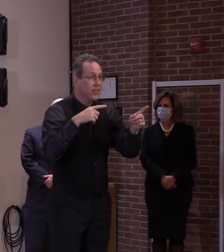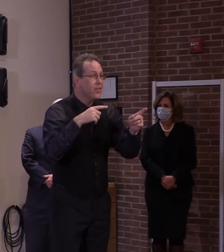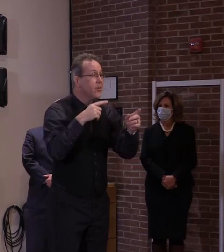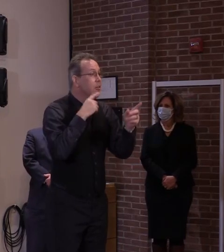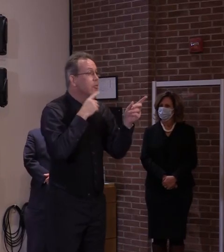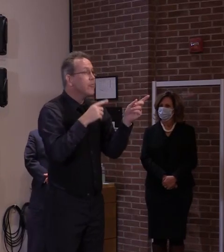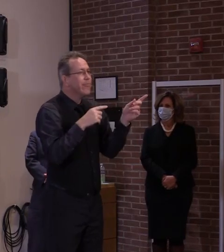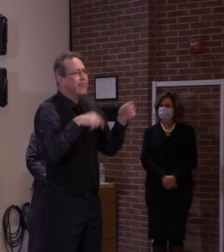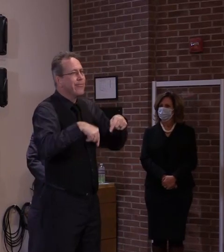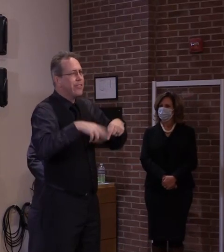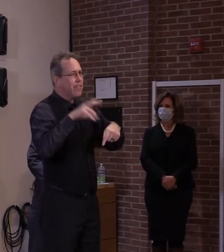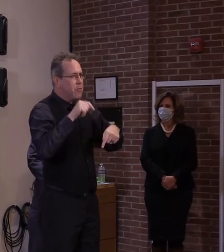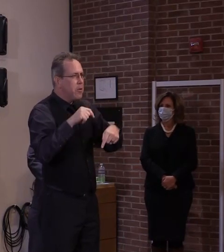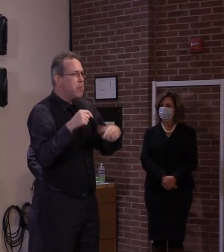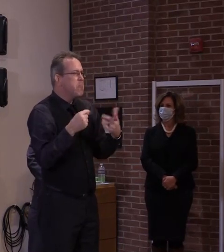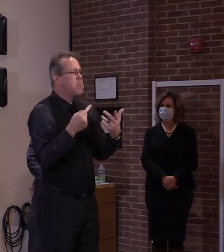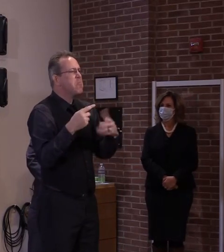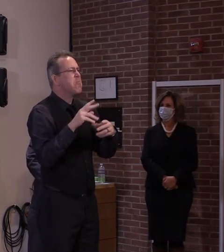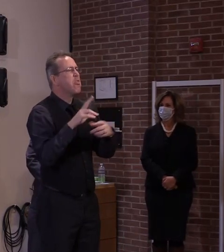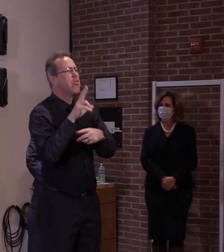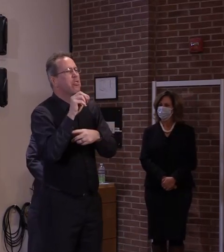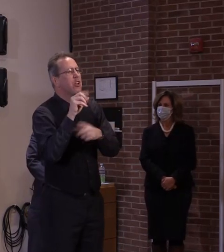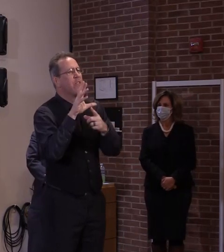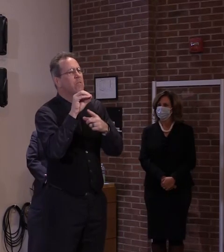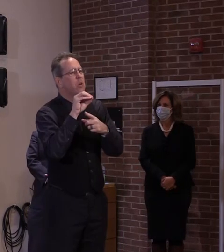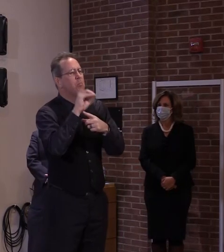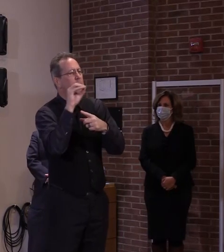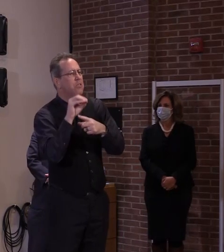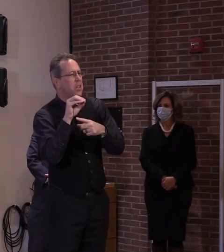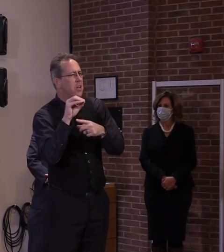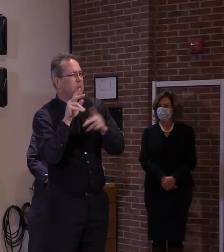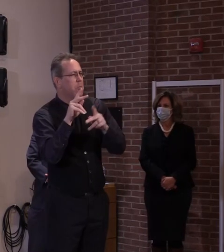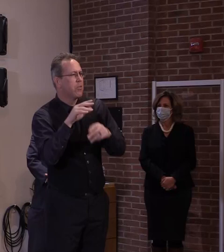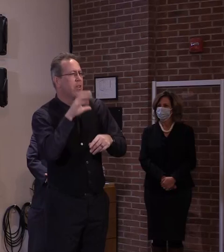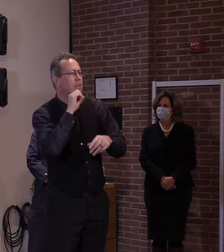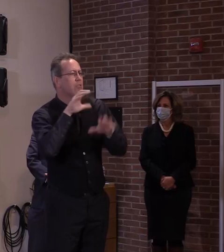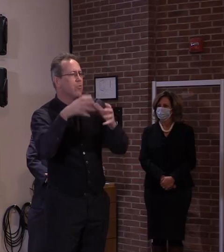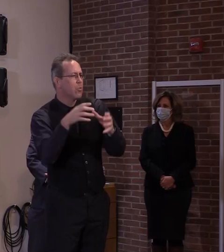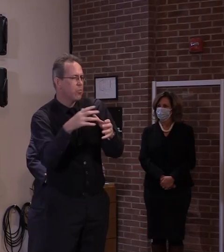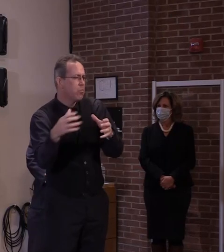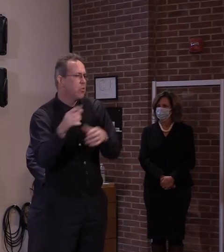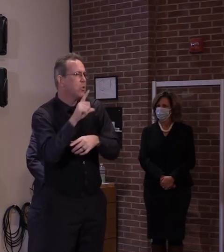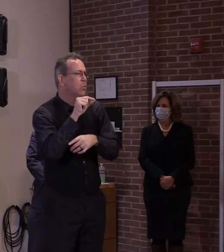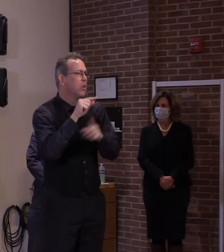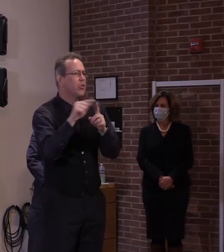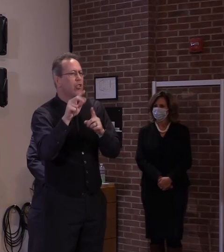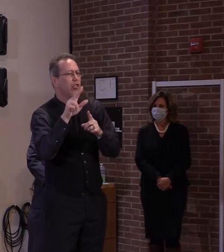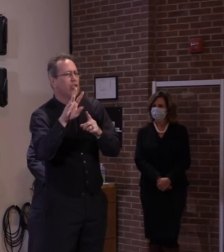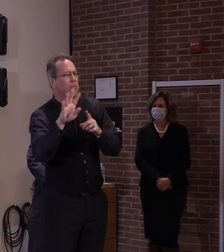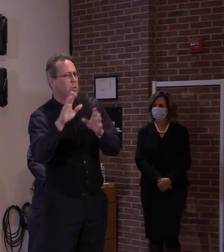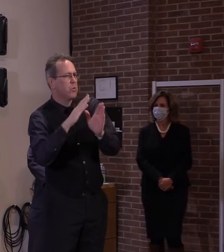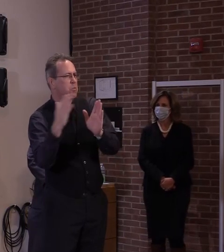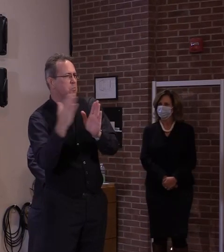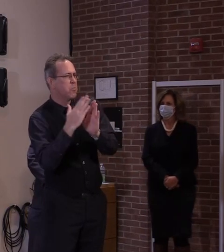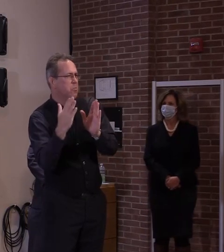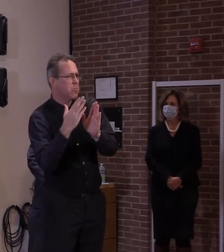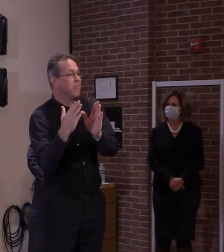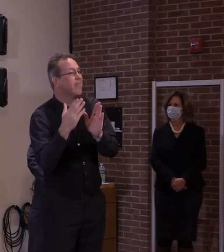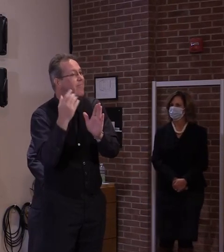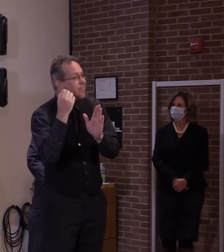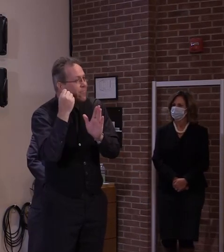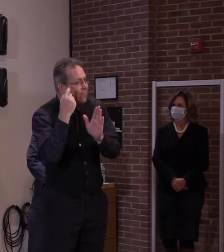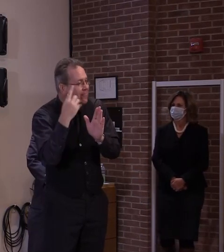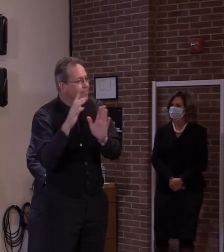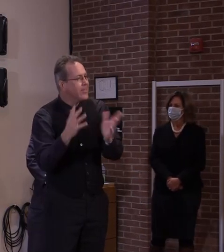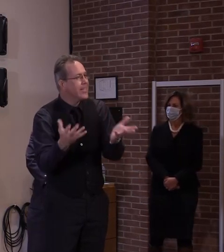40% that are in this sort of 20 to 40 year age range. Now, admittedly, some of those individuals who